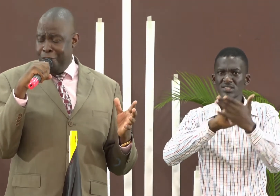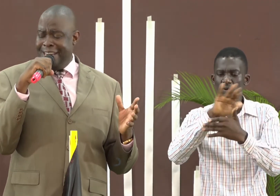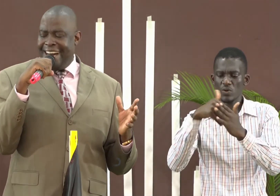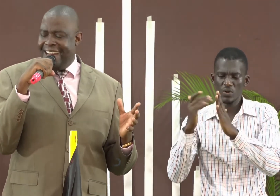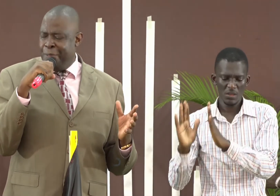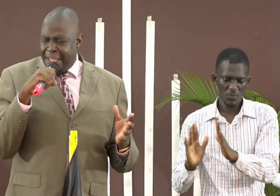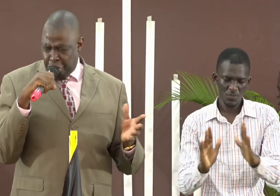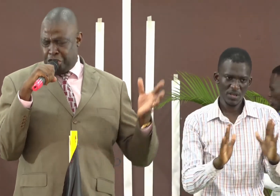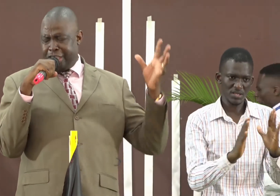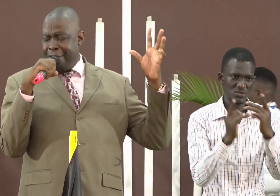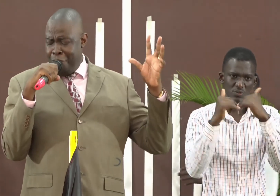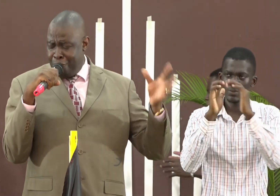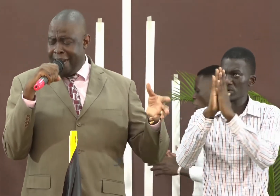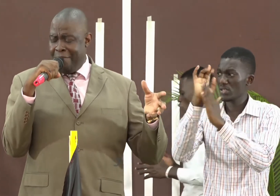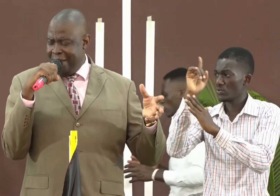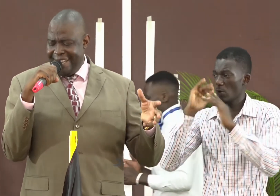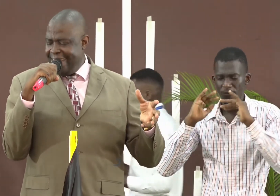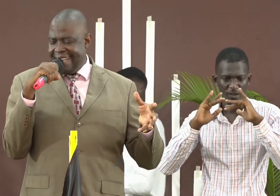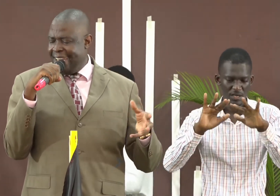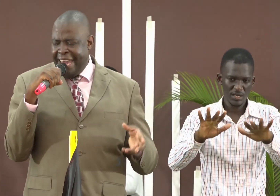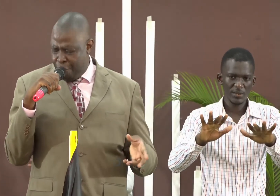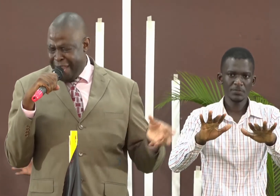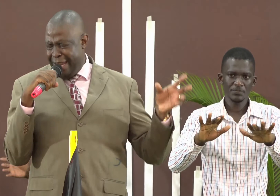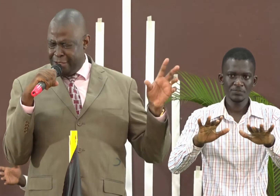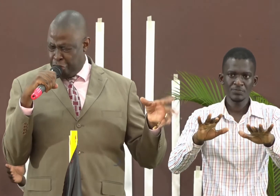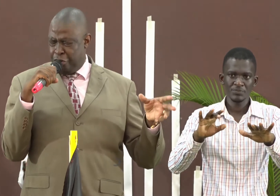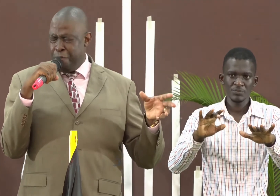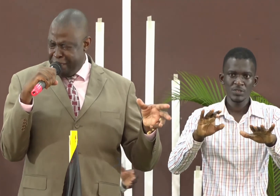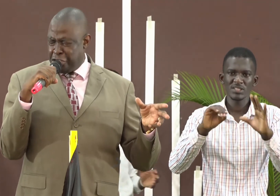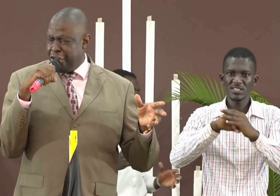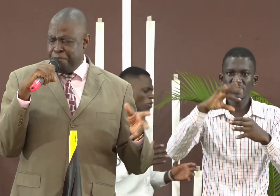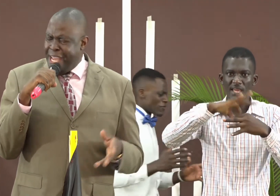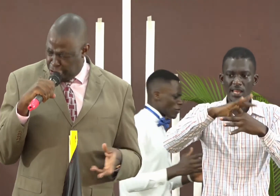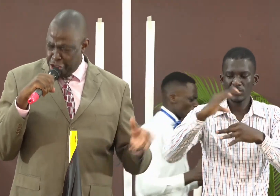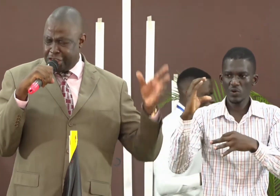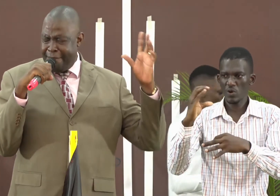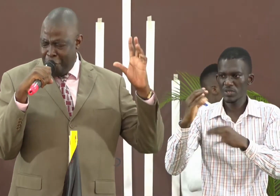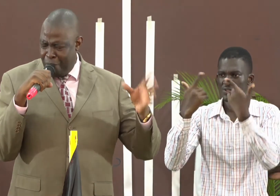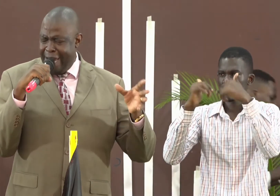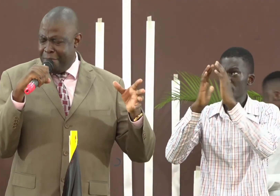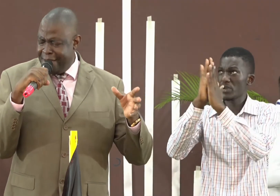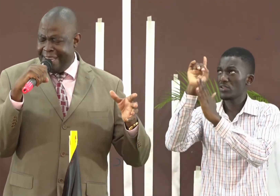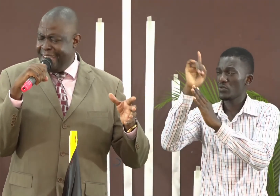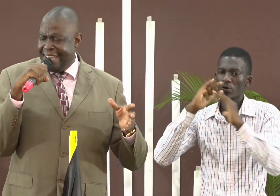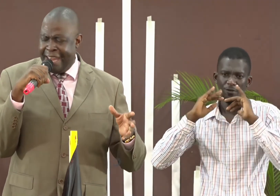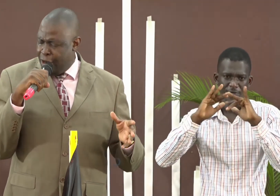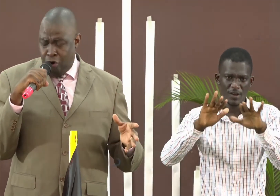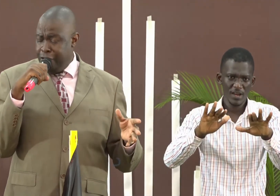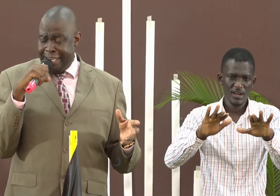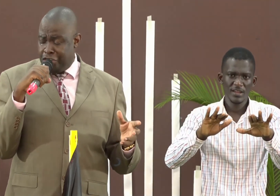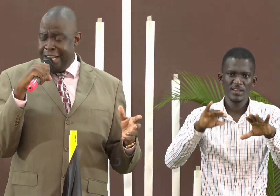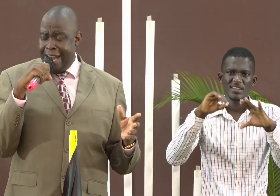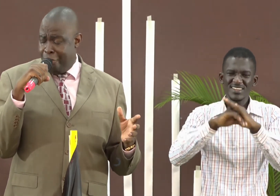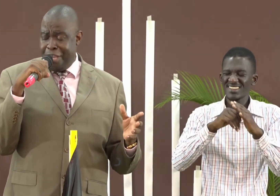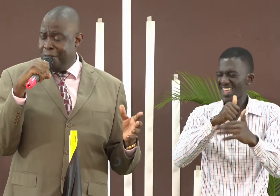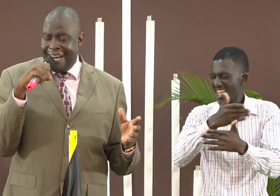Mukutegeka kona Tusabi omamire Mwelekto commission To save your mommy, call